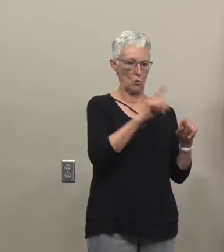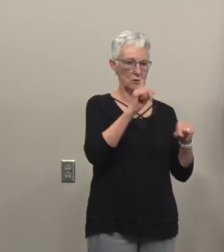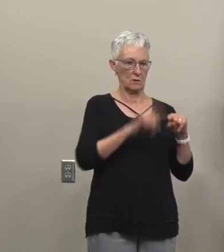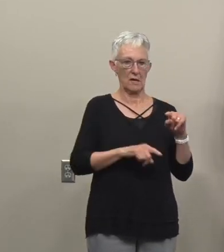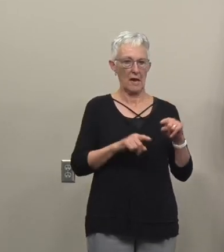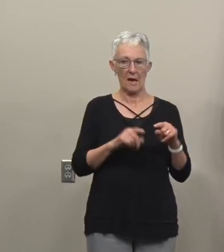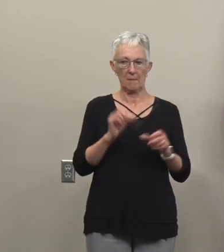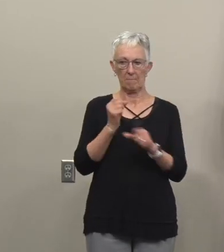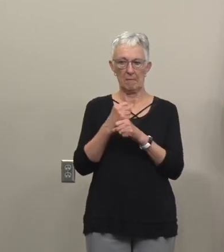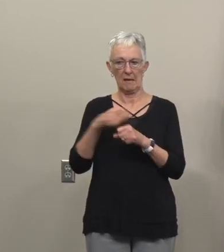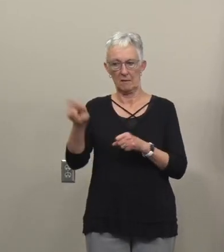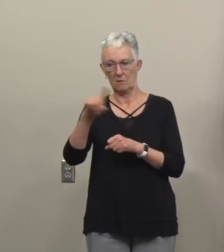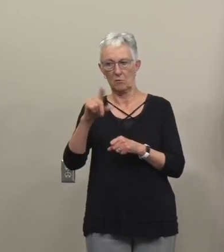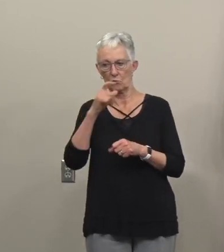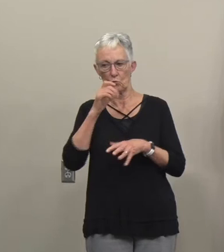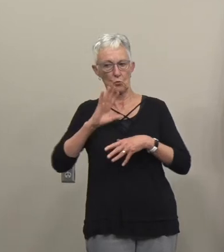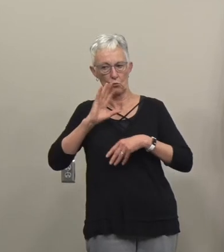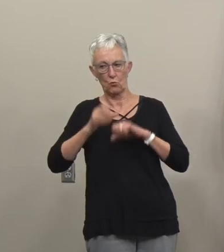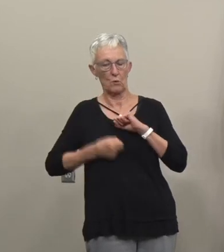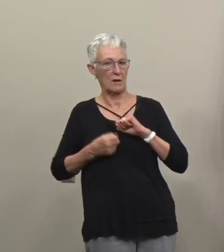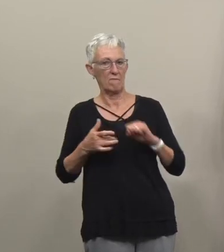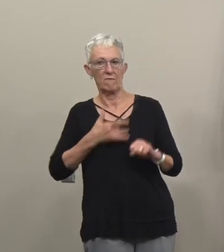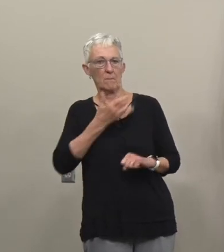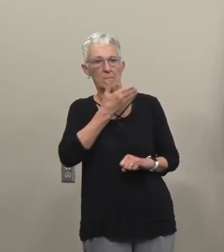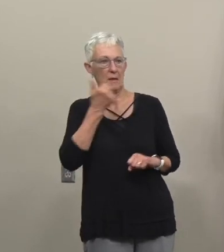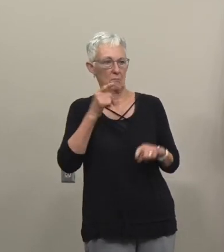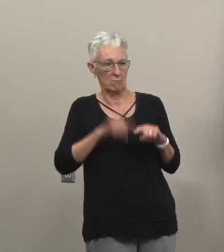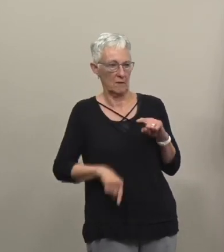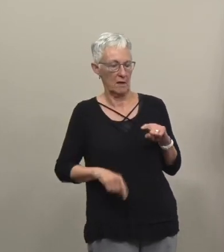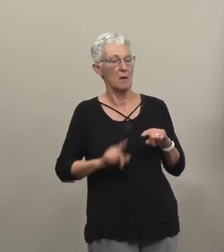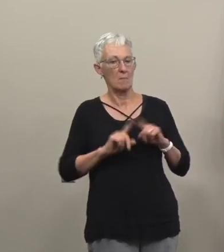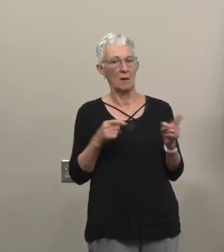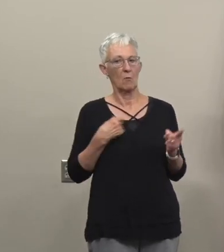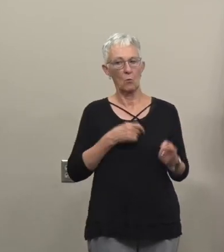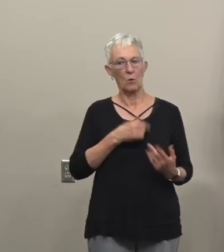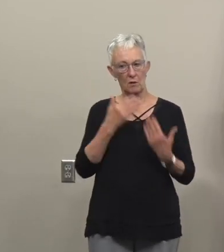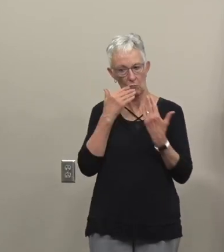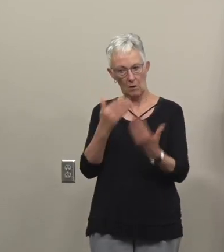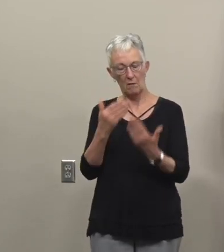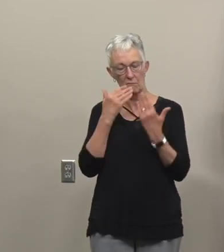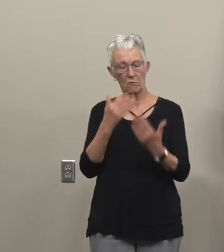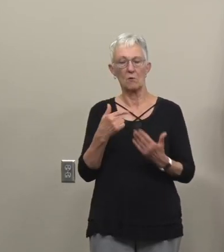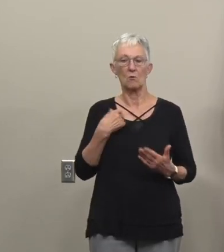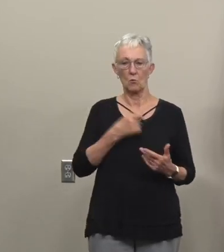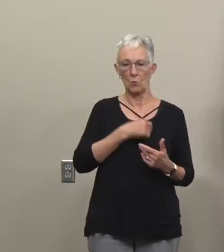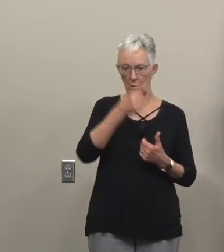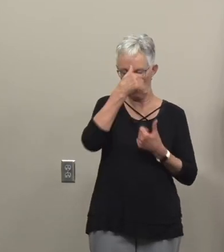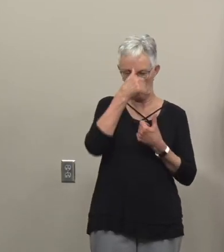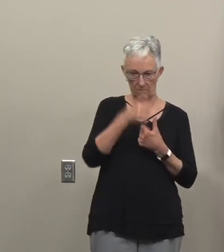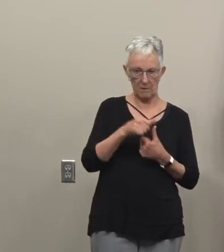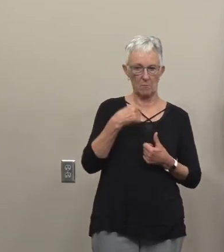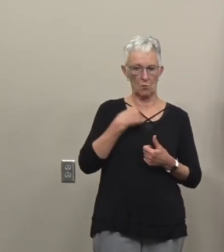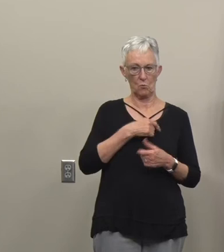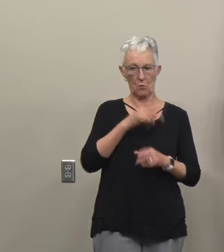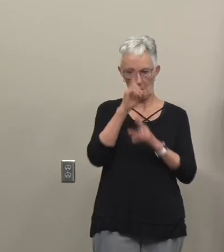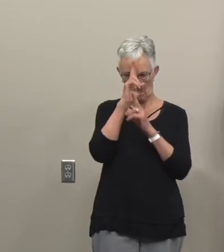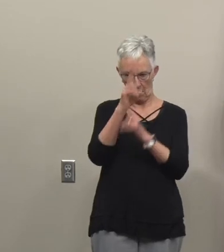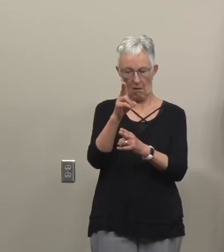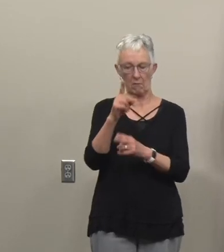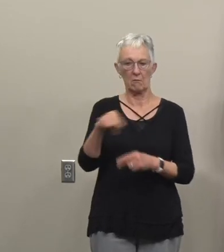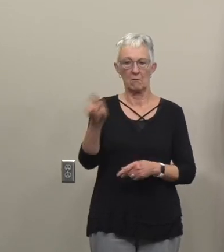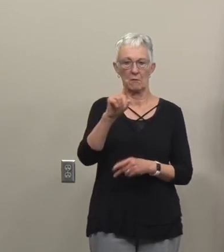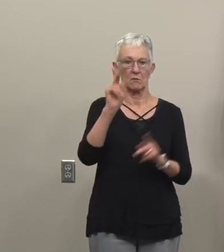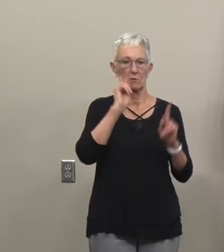this. We are grateful, we remember, and we will live better lives to honor their service and